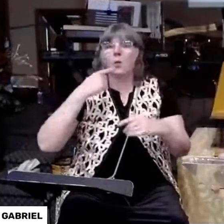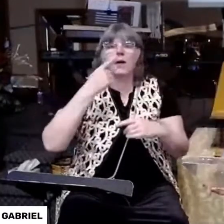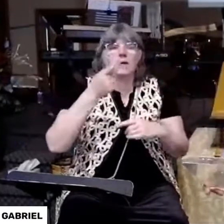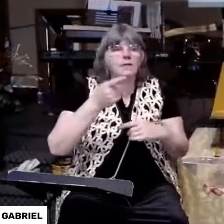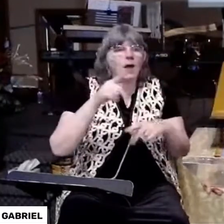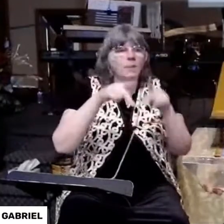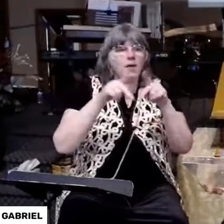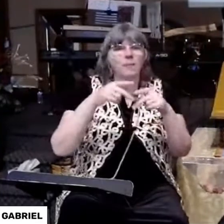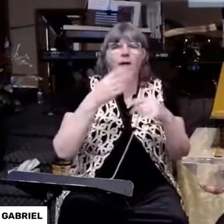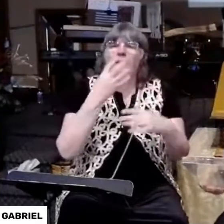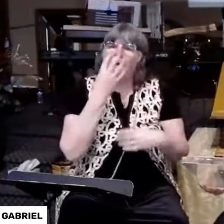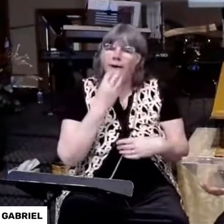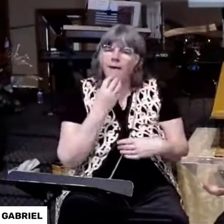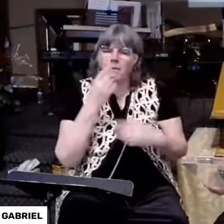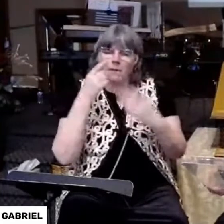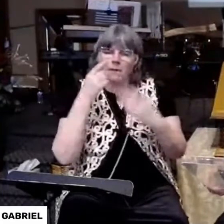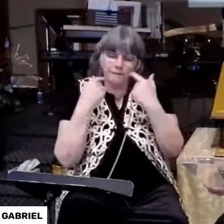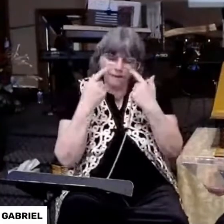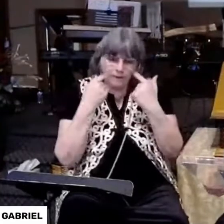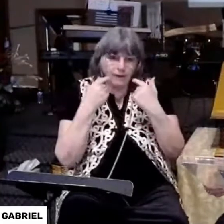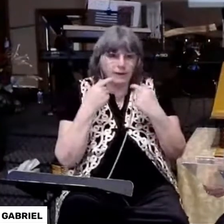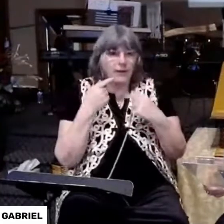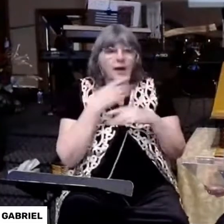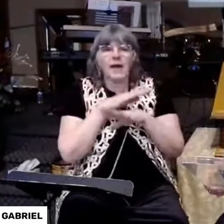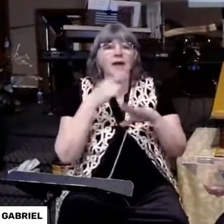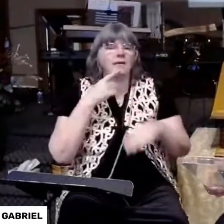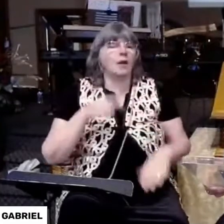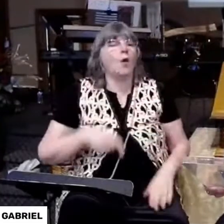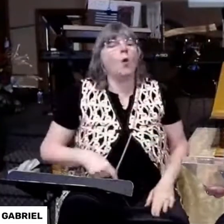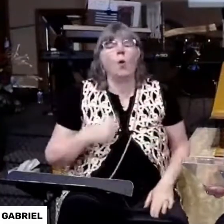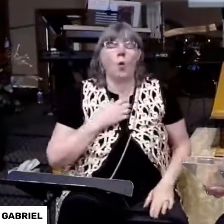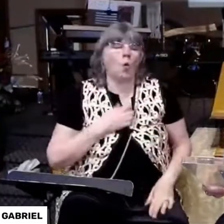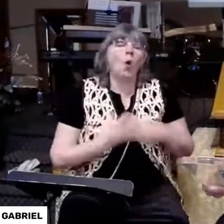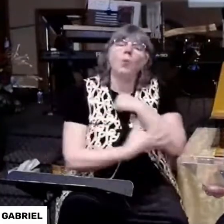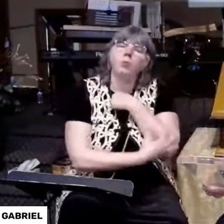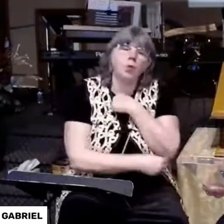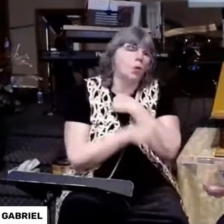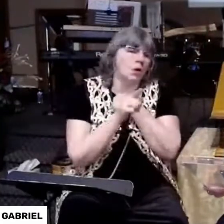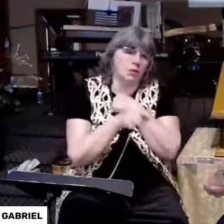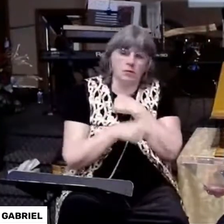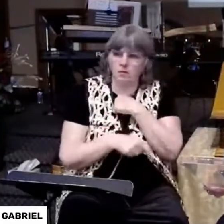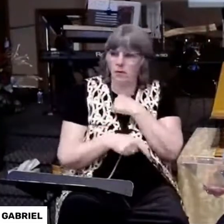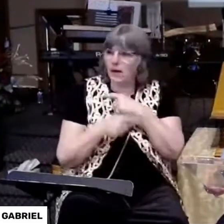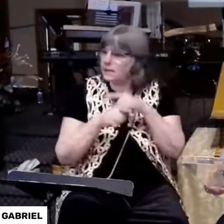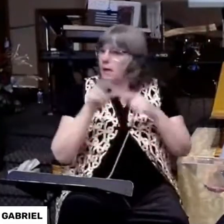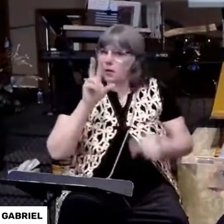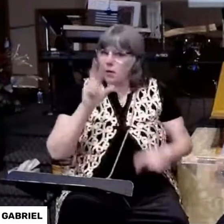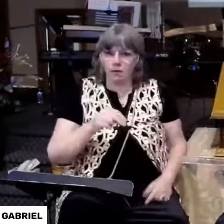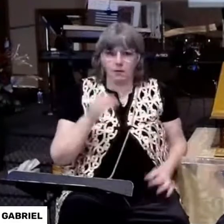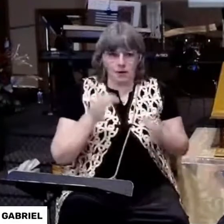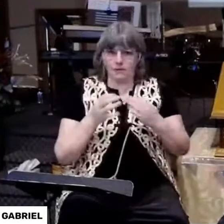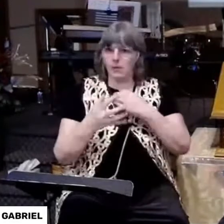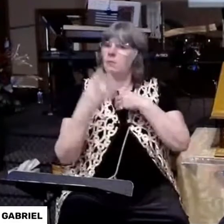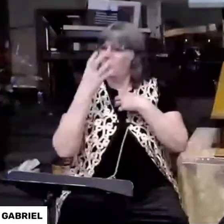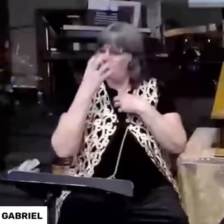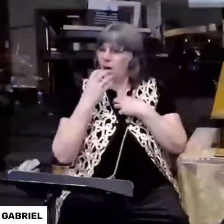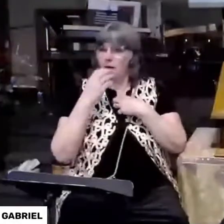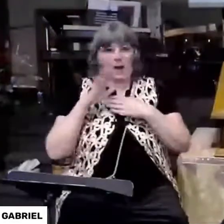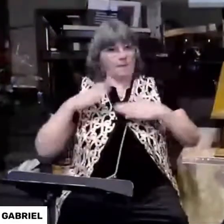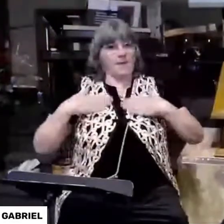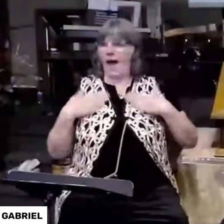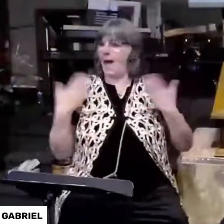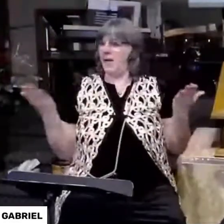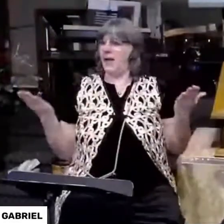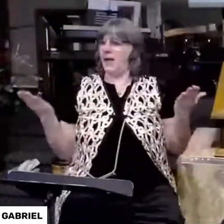mourning, he would tell them, oh, people are so mean to you, you should blah, blah, blah. He says, no. Hey, you mourn? Oh,